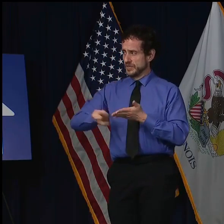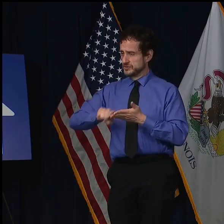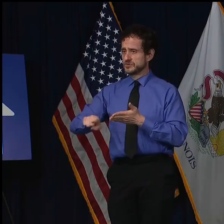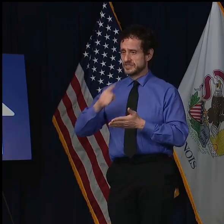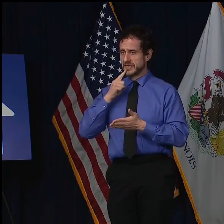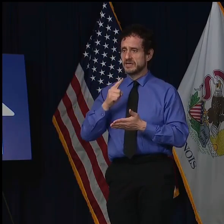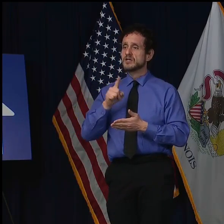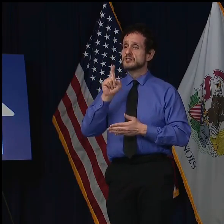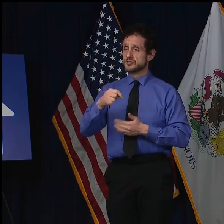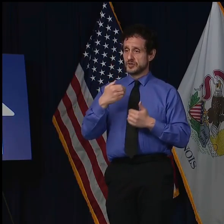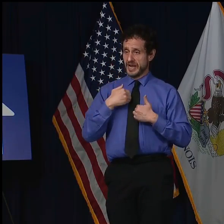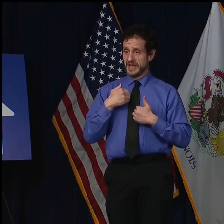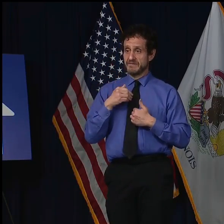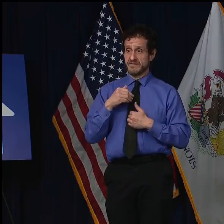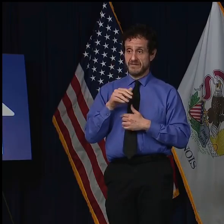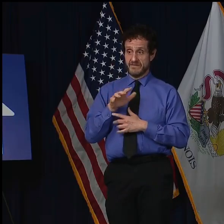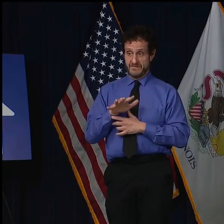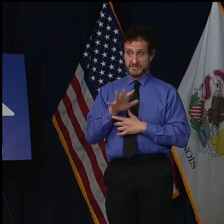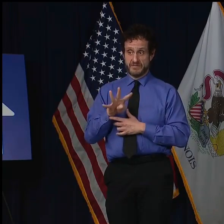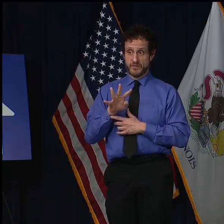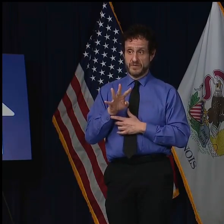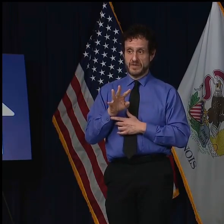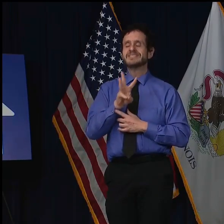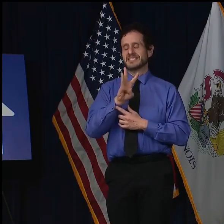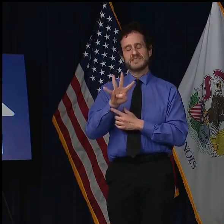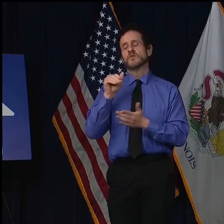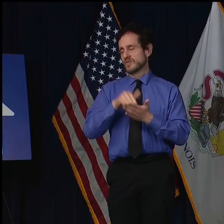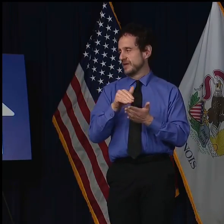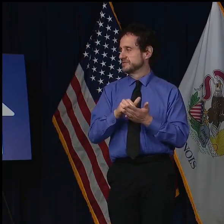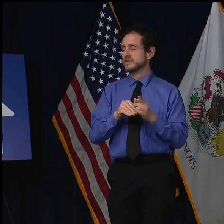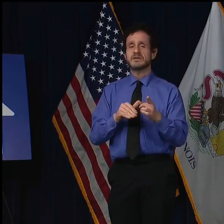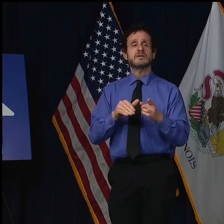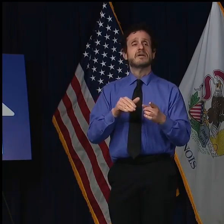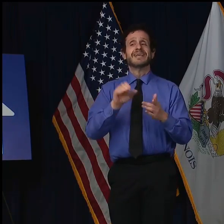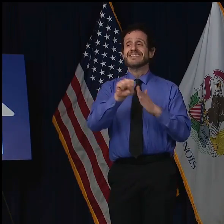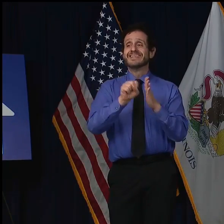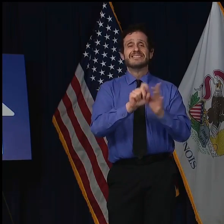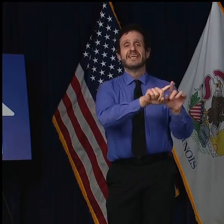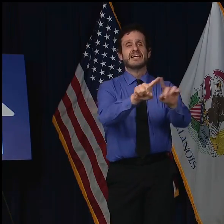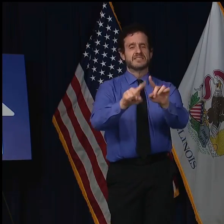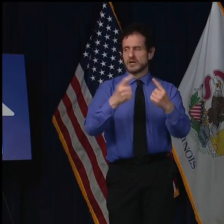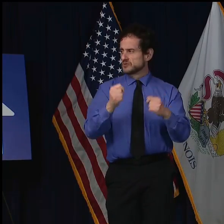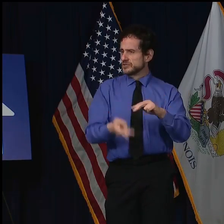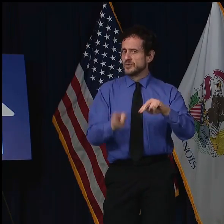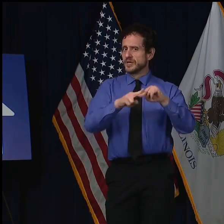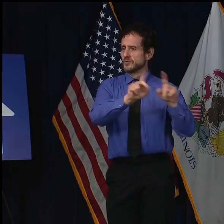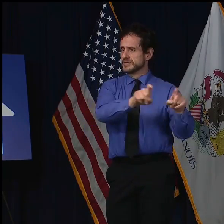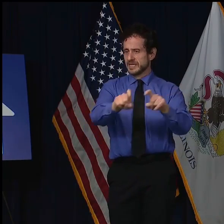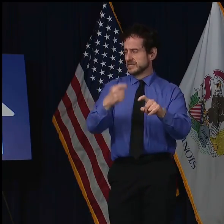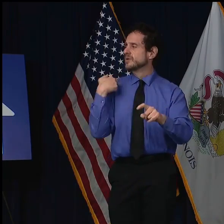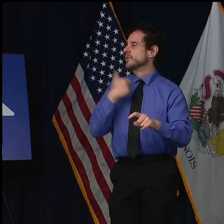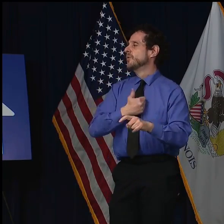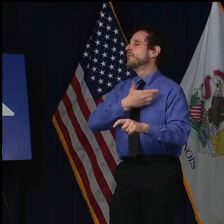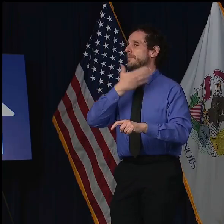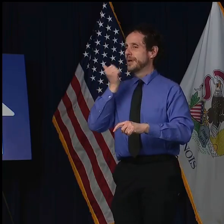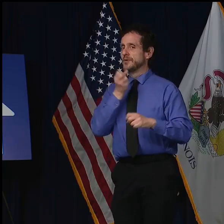Yeah. Every state in the country, let's be clear, is trying to ramp up testing. We're doing it better than